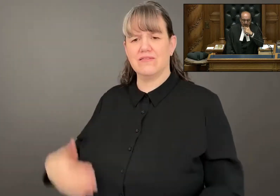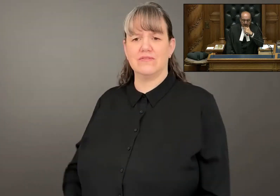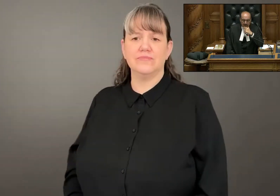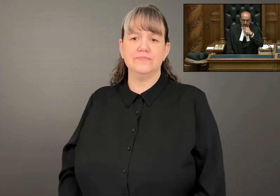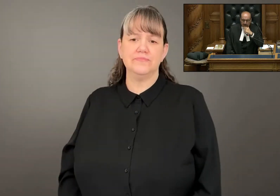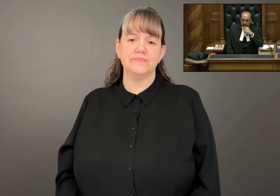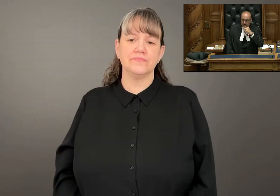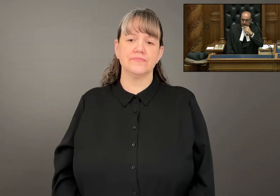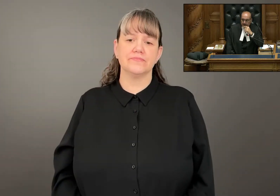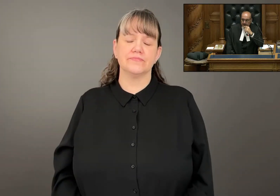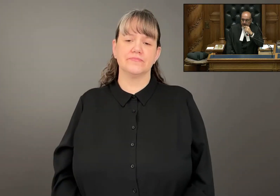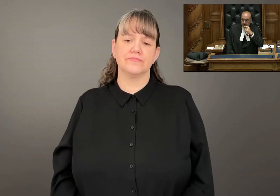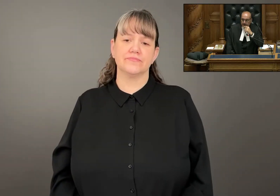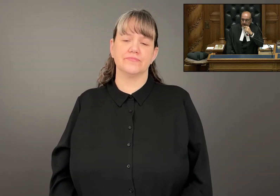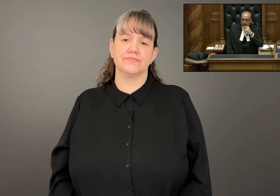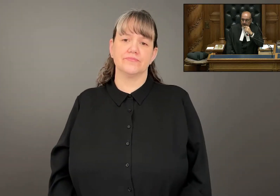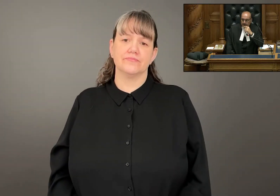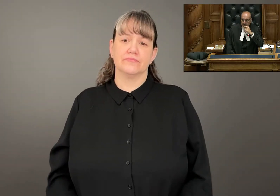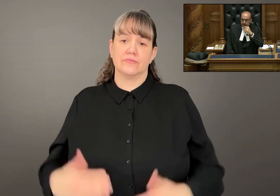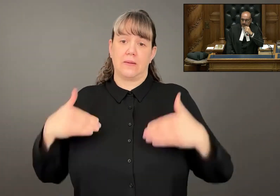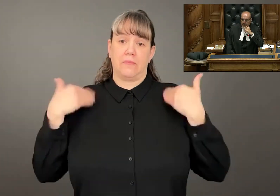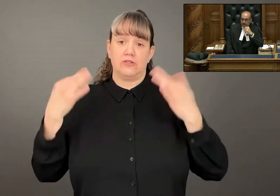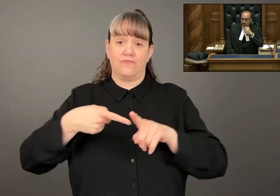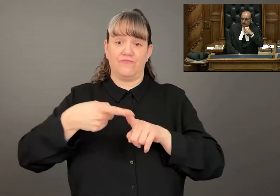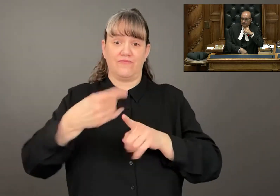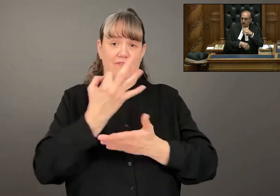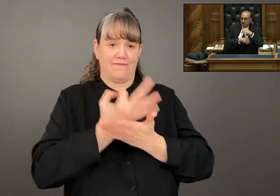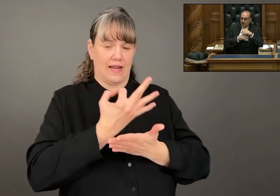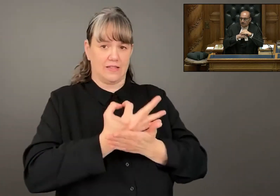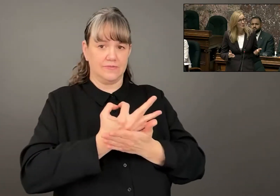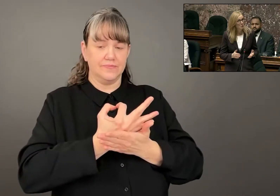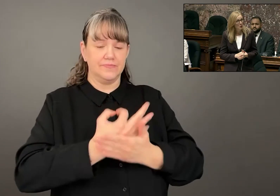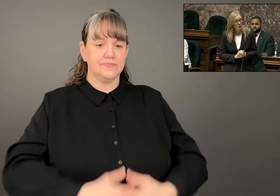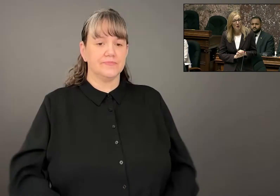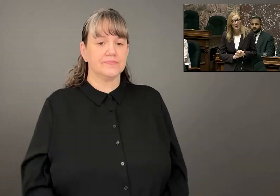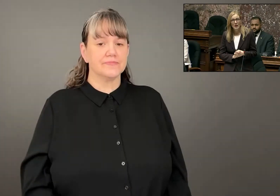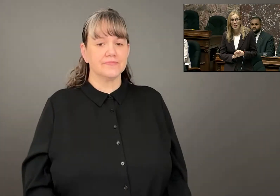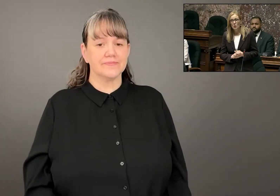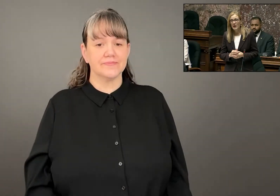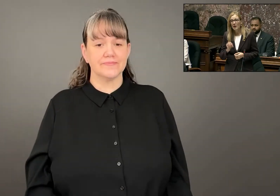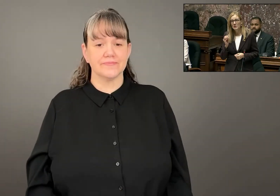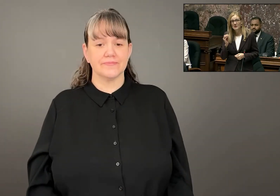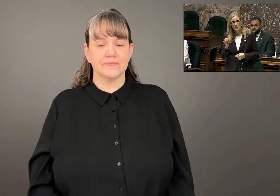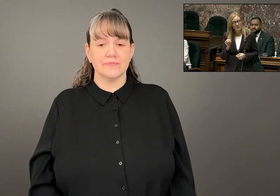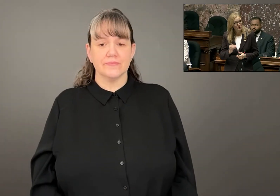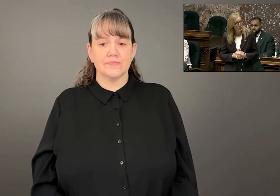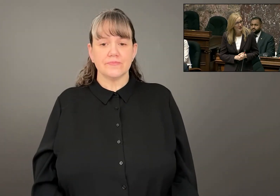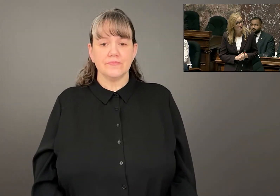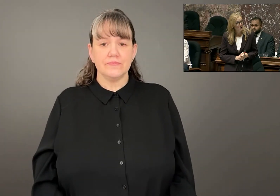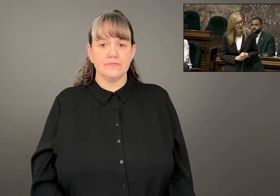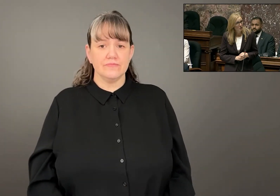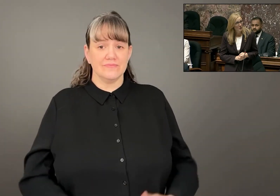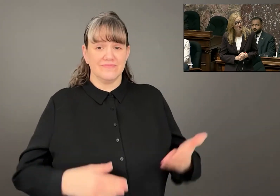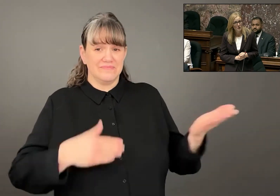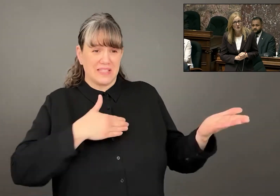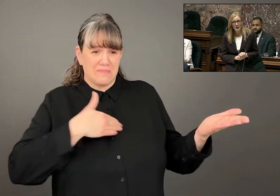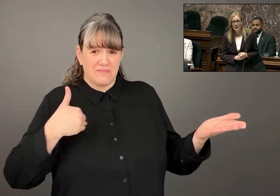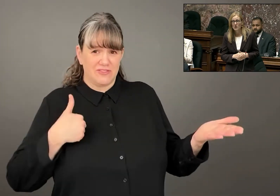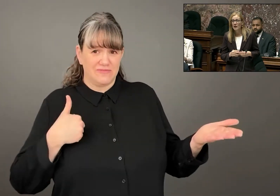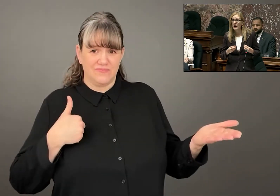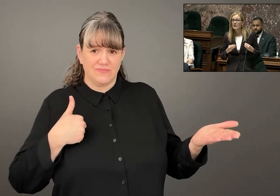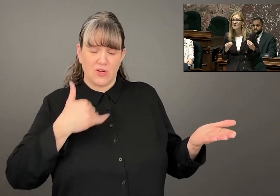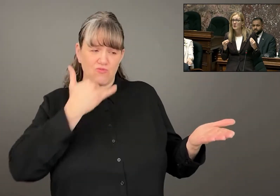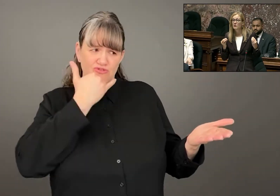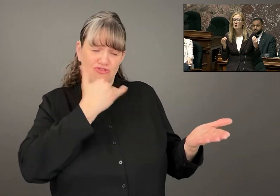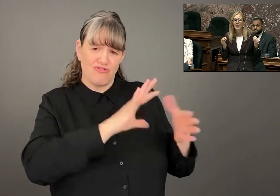Minister of Finance. Thank you very much, Honourable Speaker, and the member couldn't be more wrong. We have been deeply focused on economic